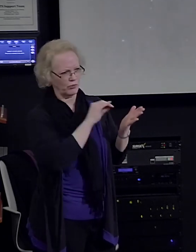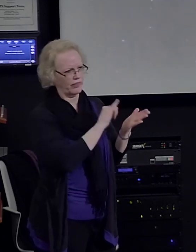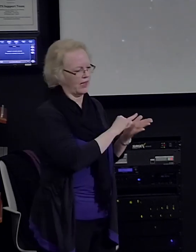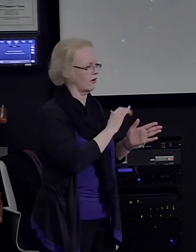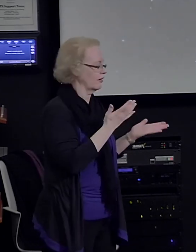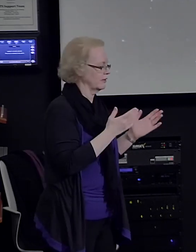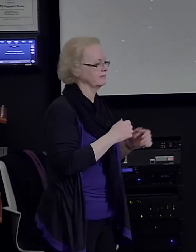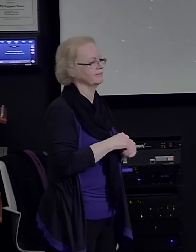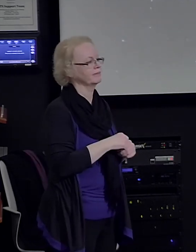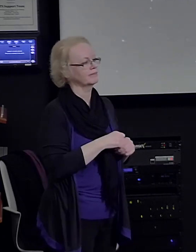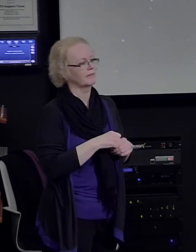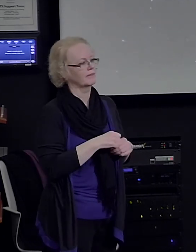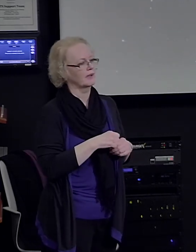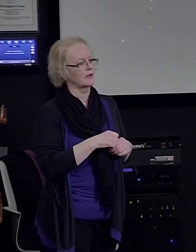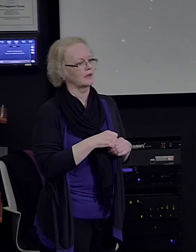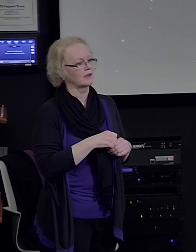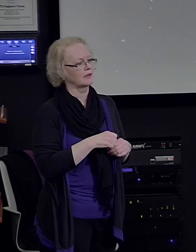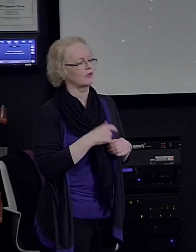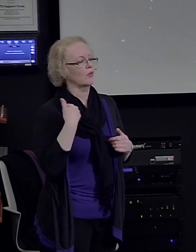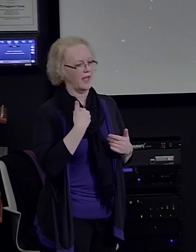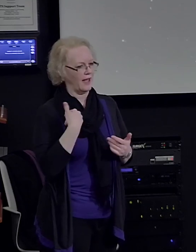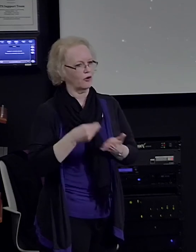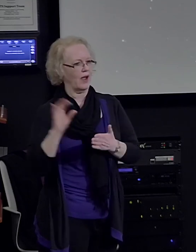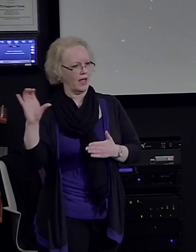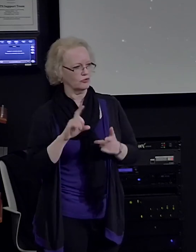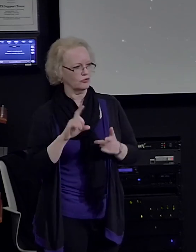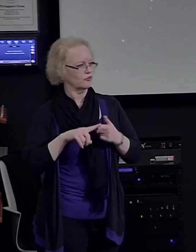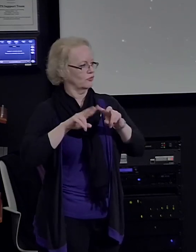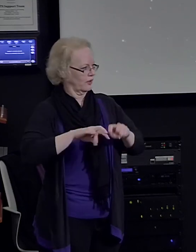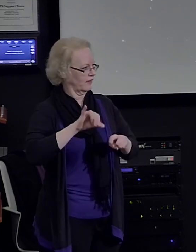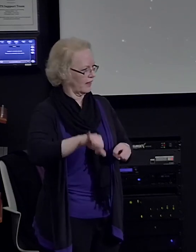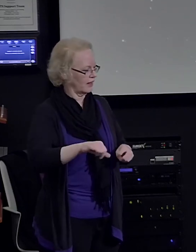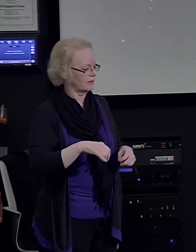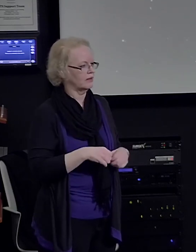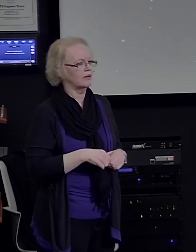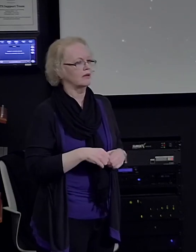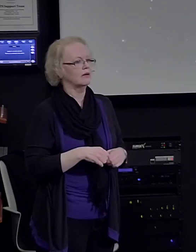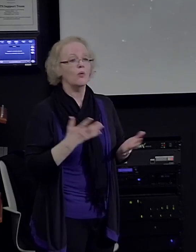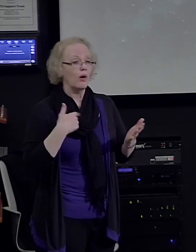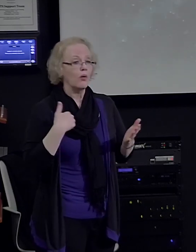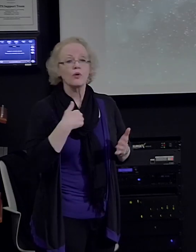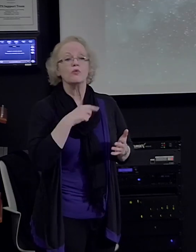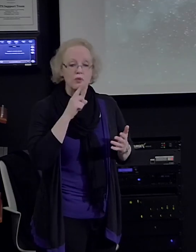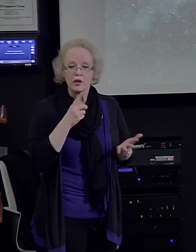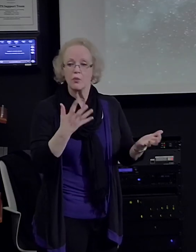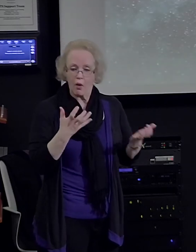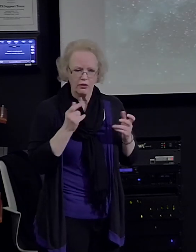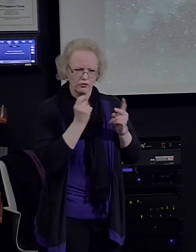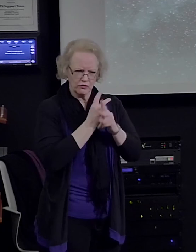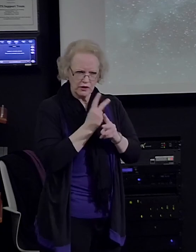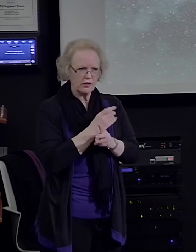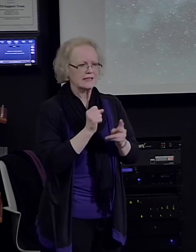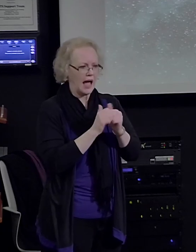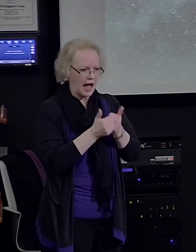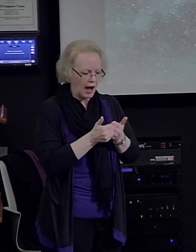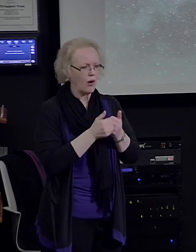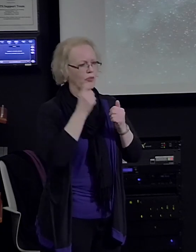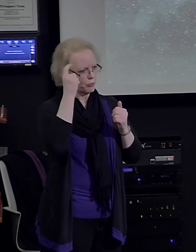but to look at that and so what you really want to figure out is how the brain is handling